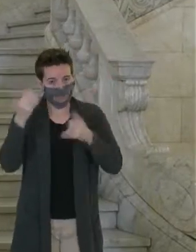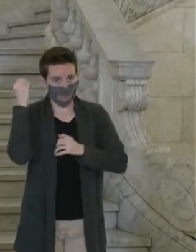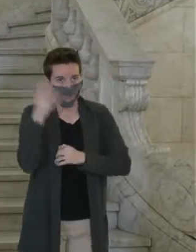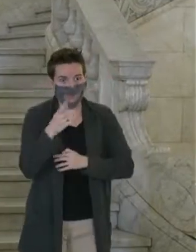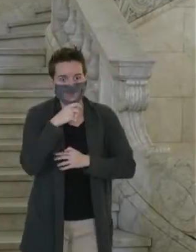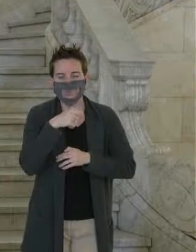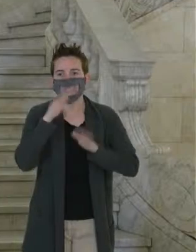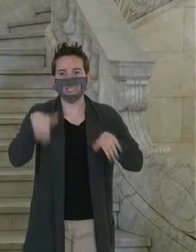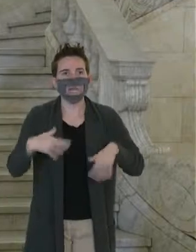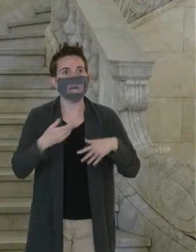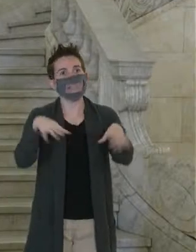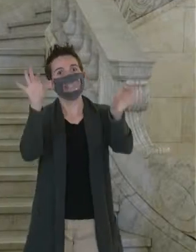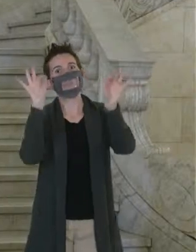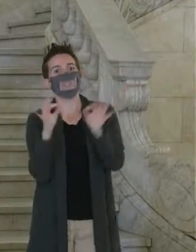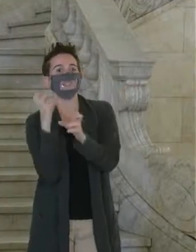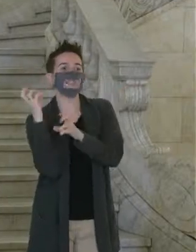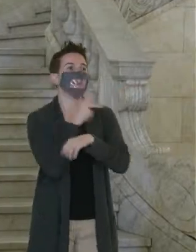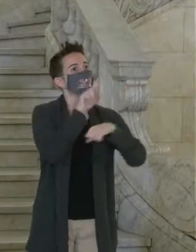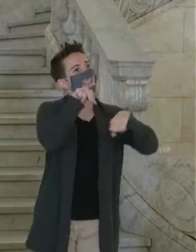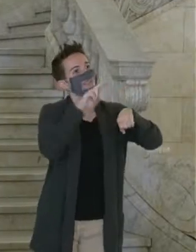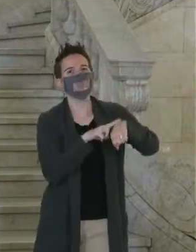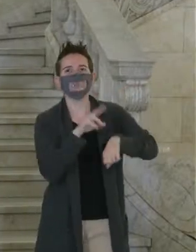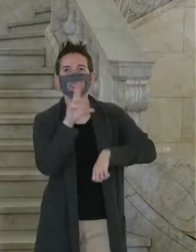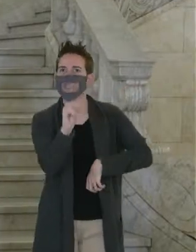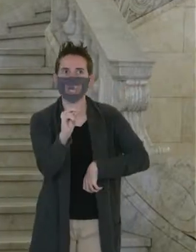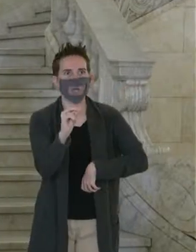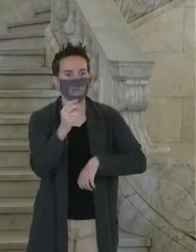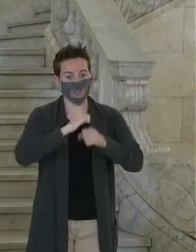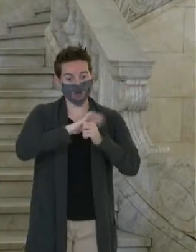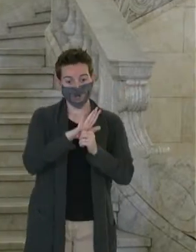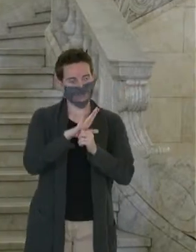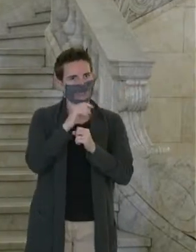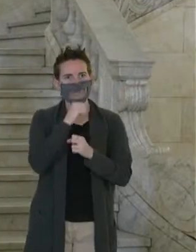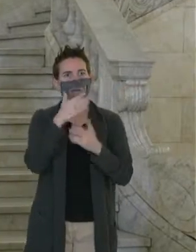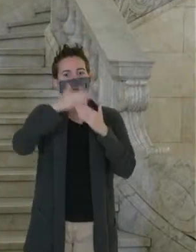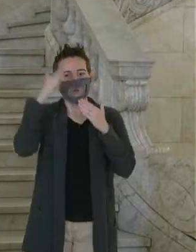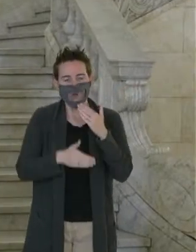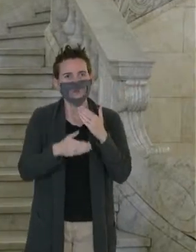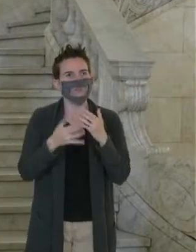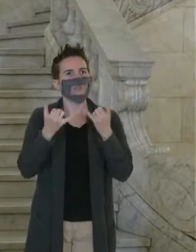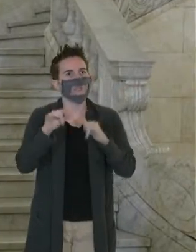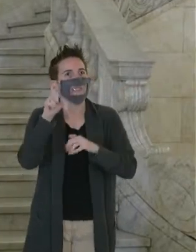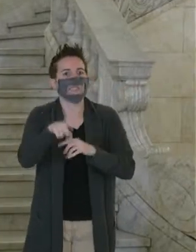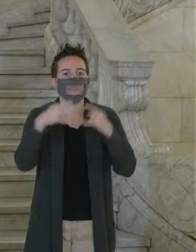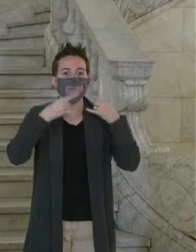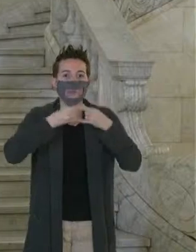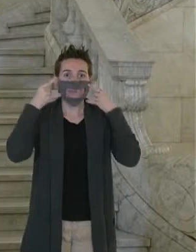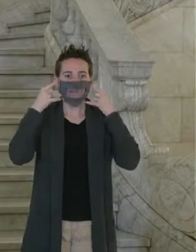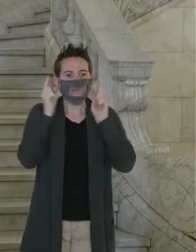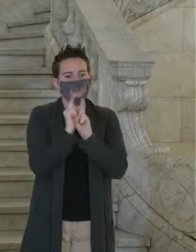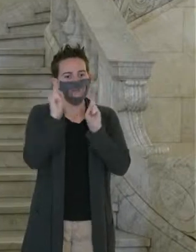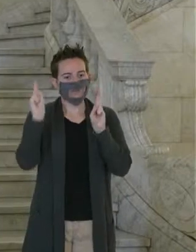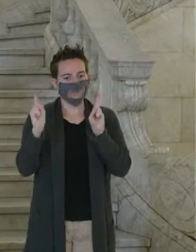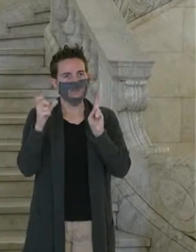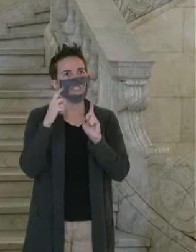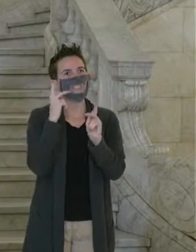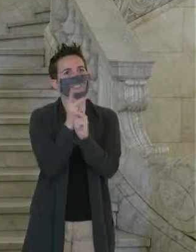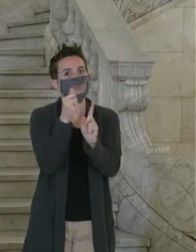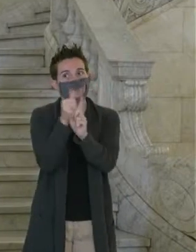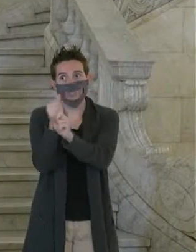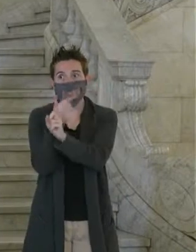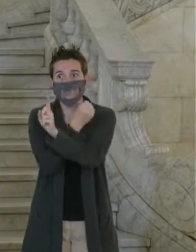we're not out of the woods. We're not out of this pandemic, and you should still wear a mask and social distance in order to keep yourself and others